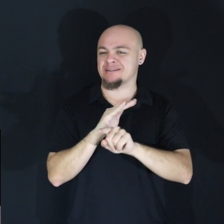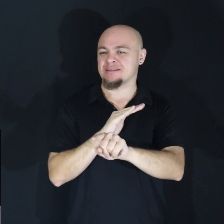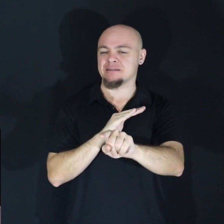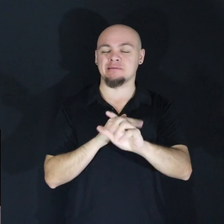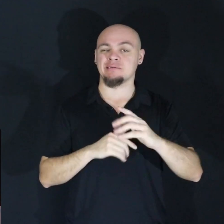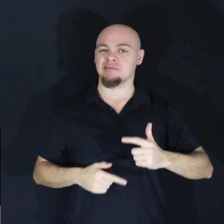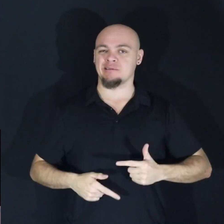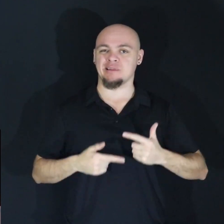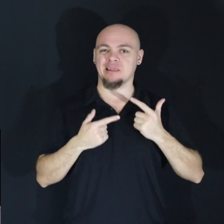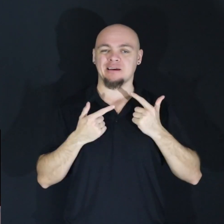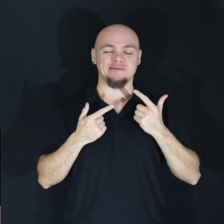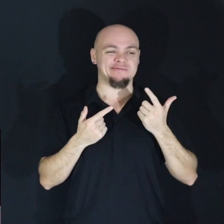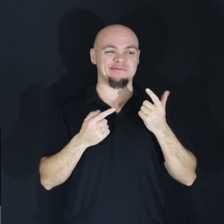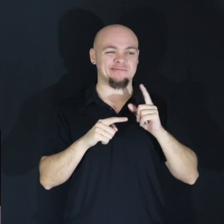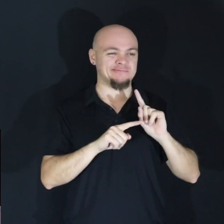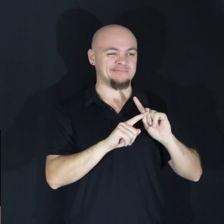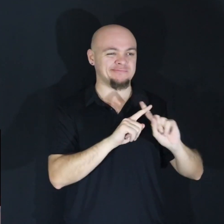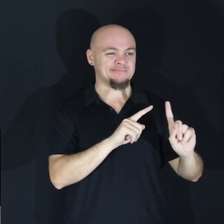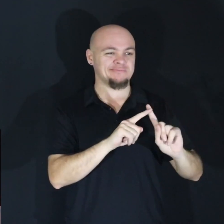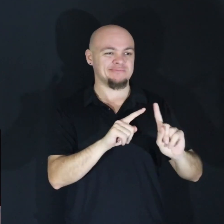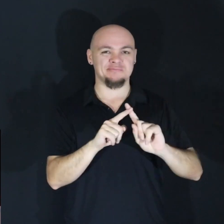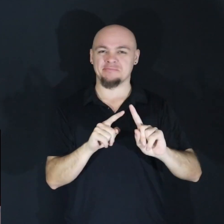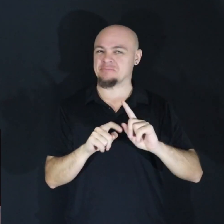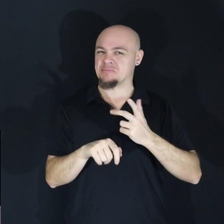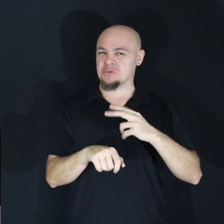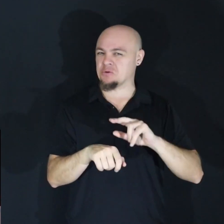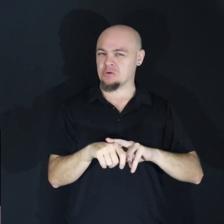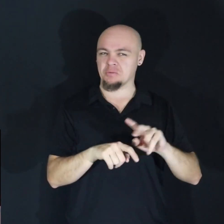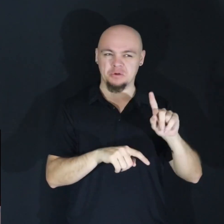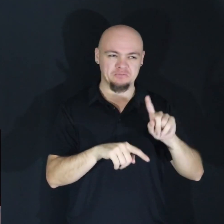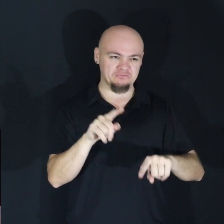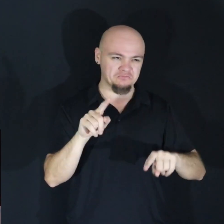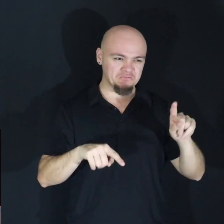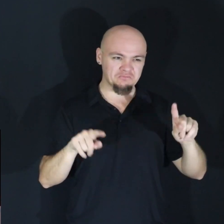very different versions of normal.